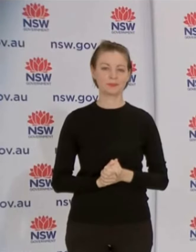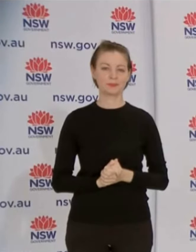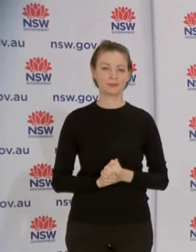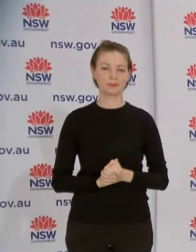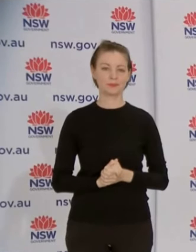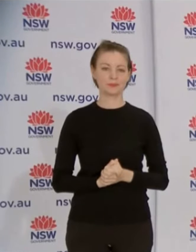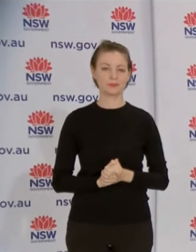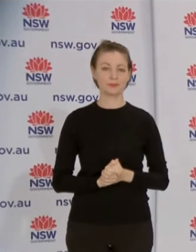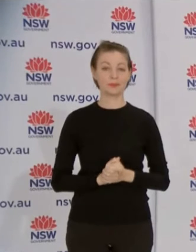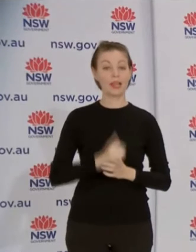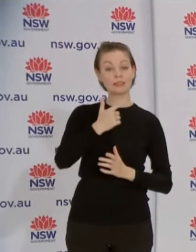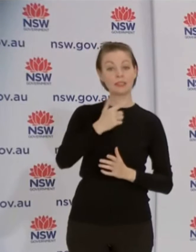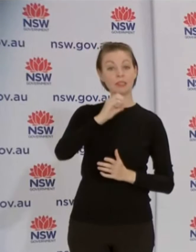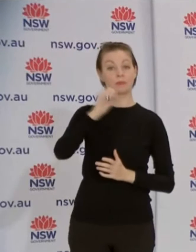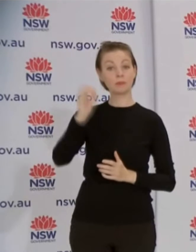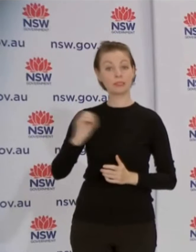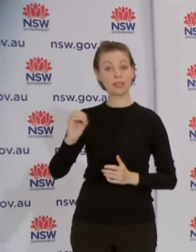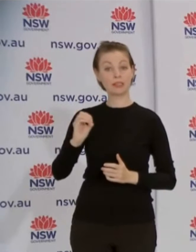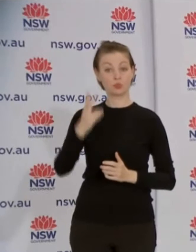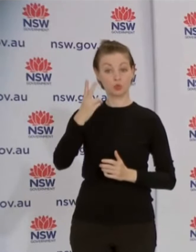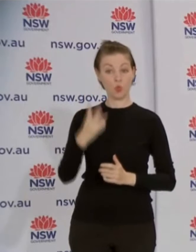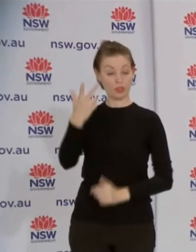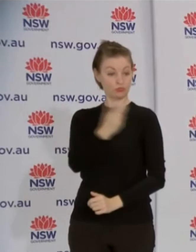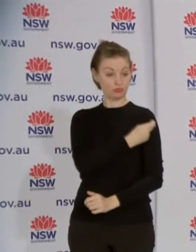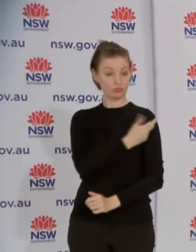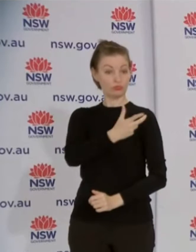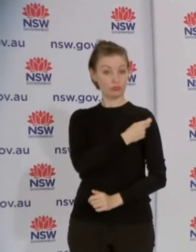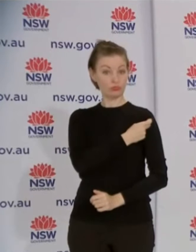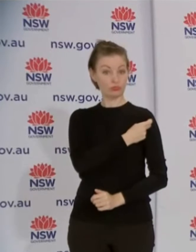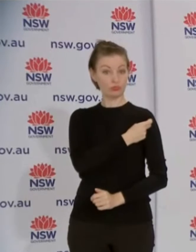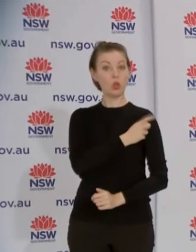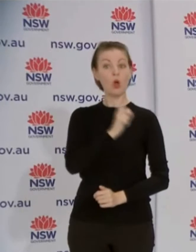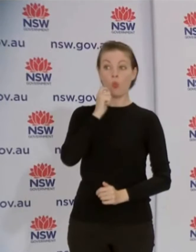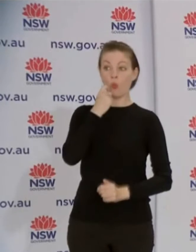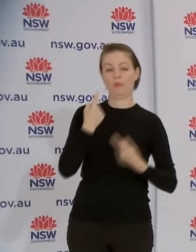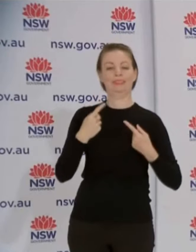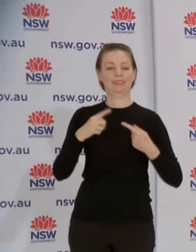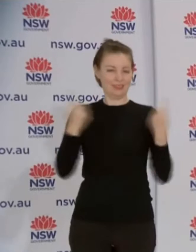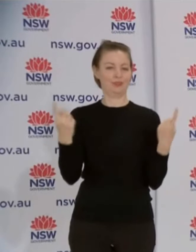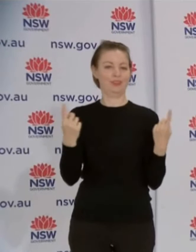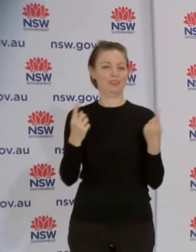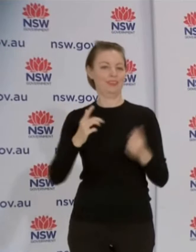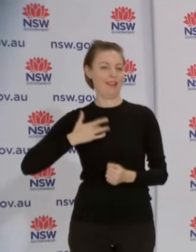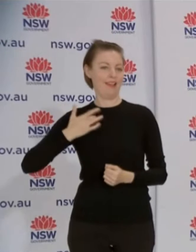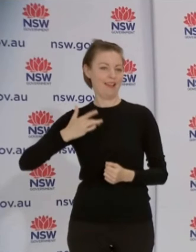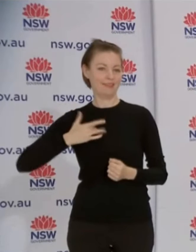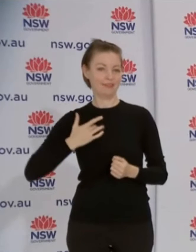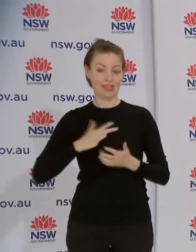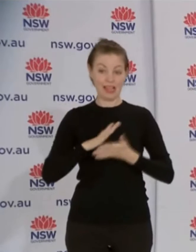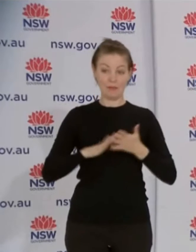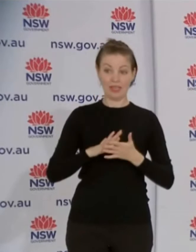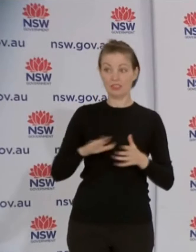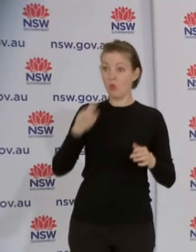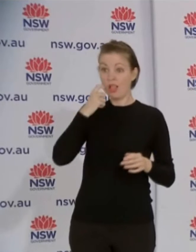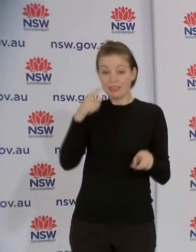that 70% double dose will be different life to what we're experiencing today. 70% double dose